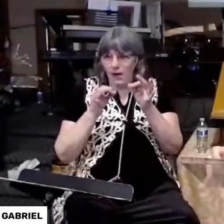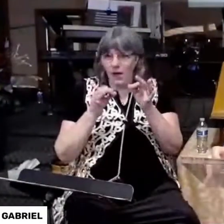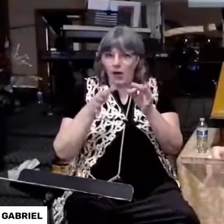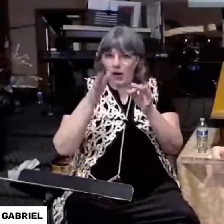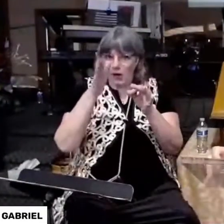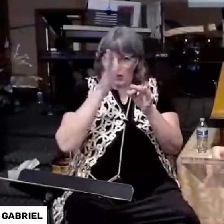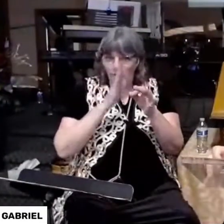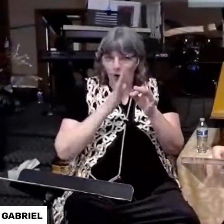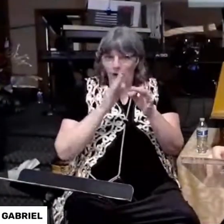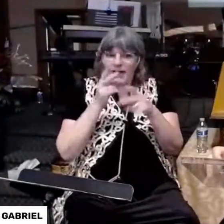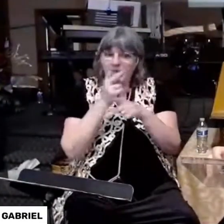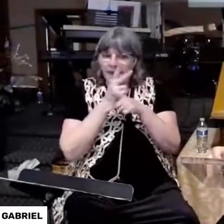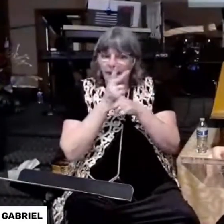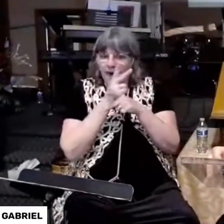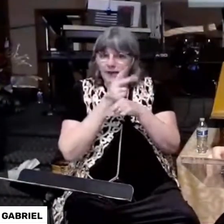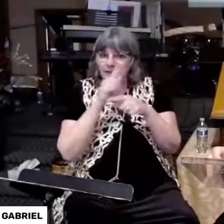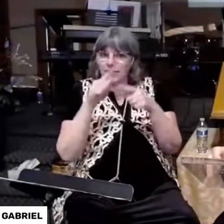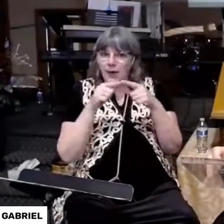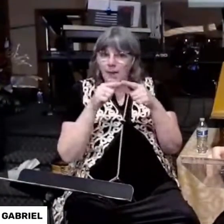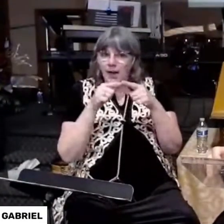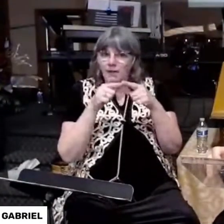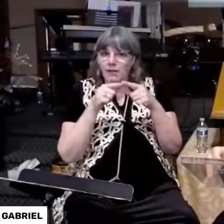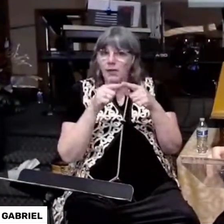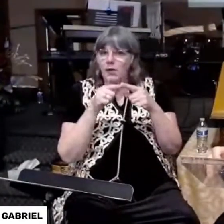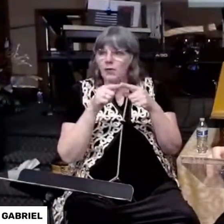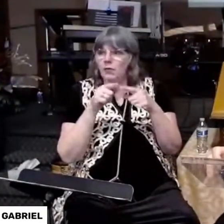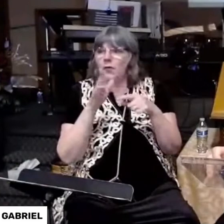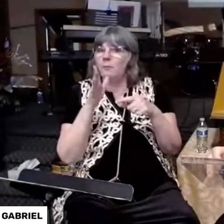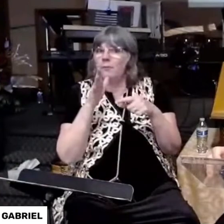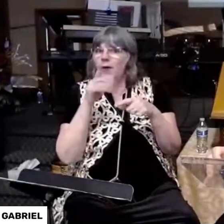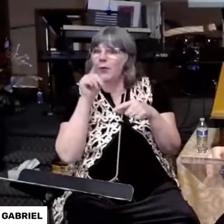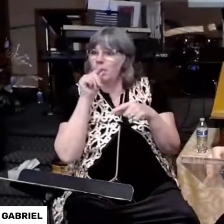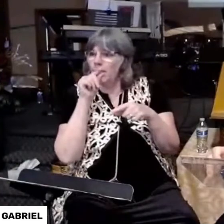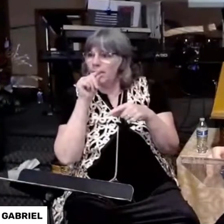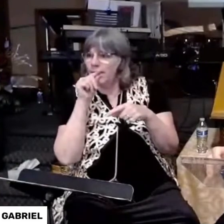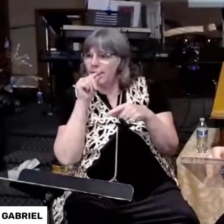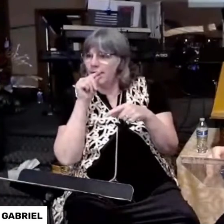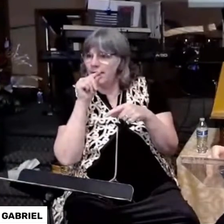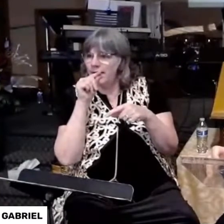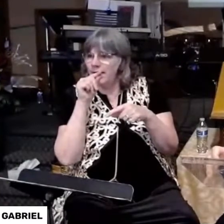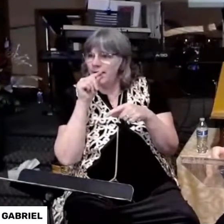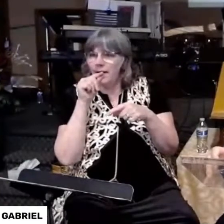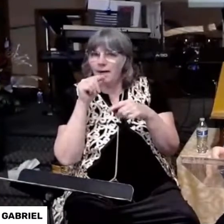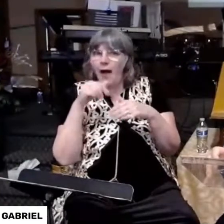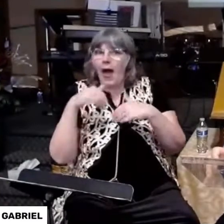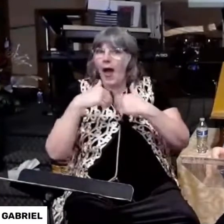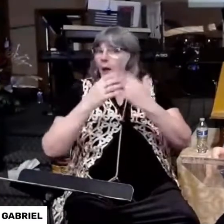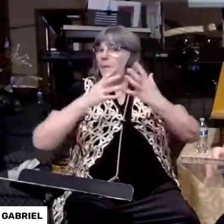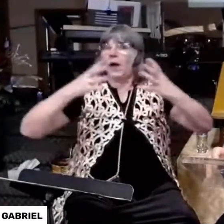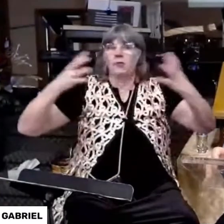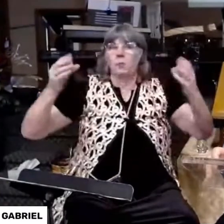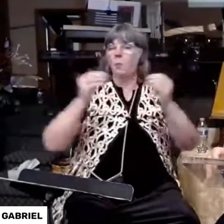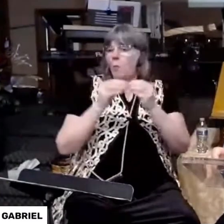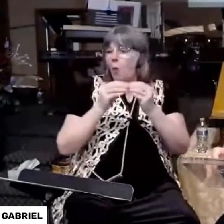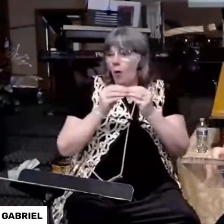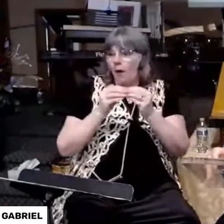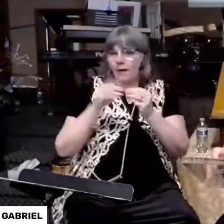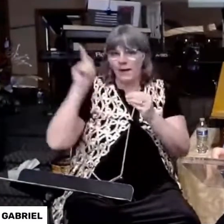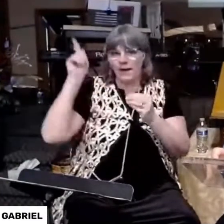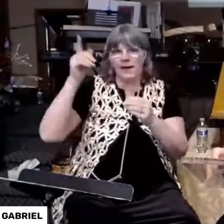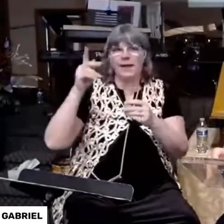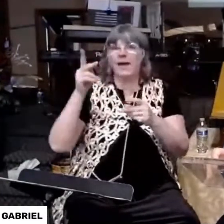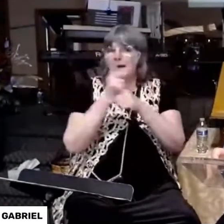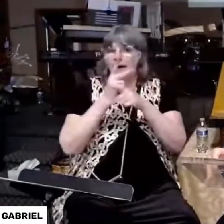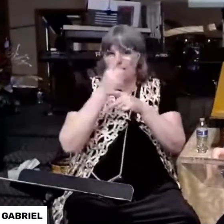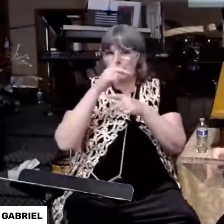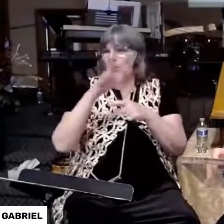how much more for all mothers then? You know, the Torah, the wording of the Torah